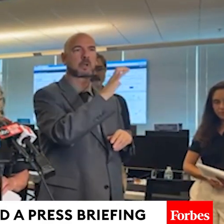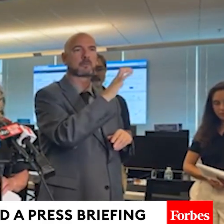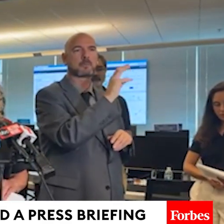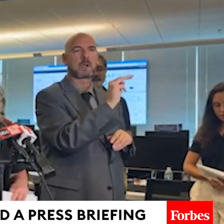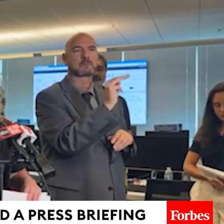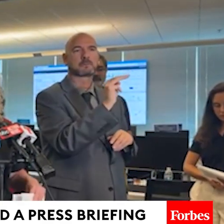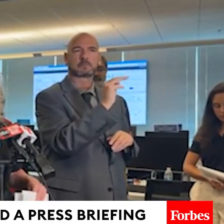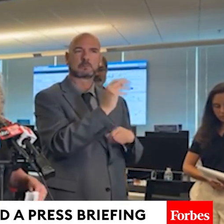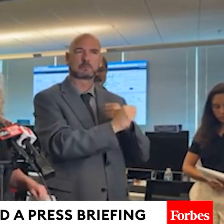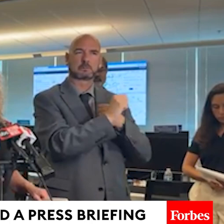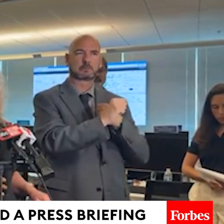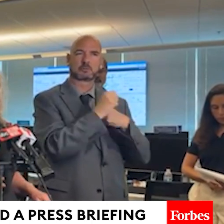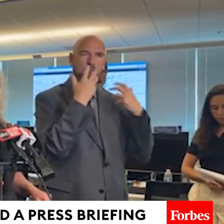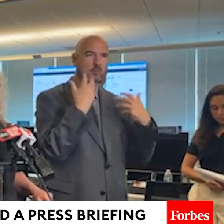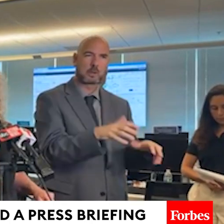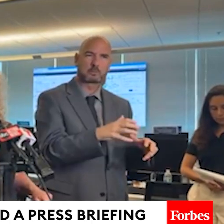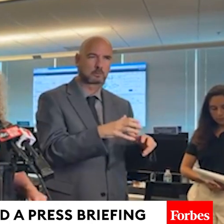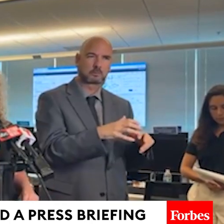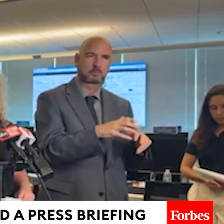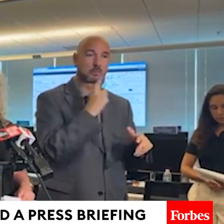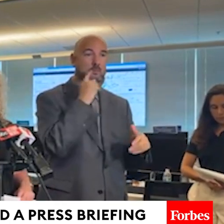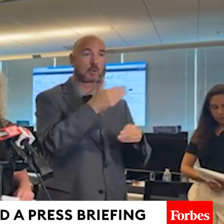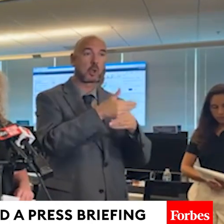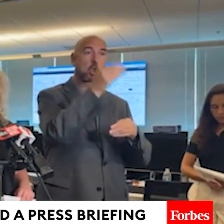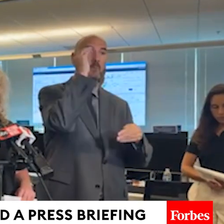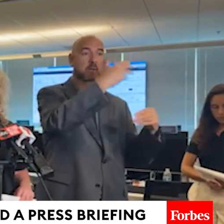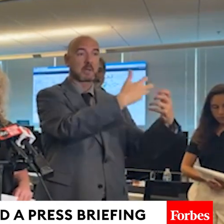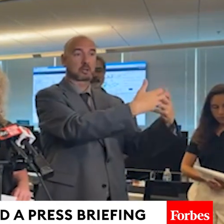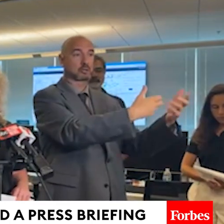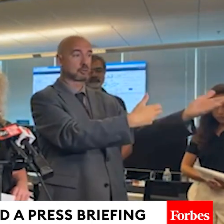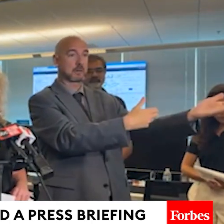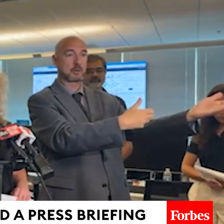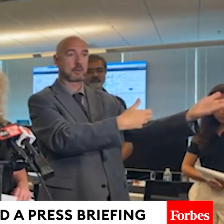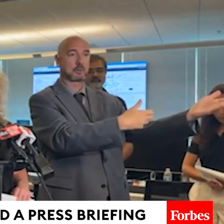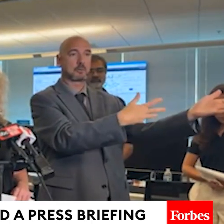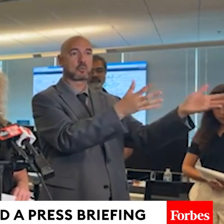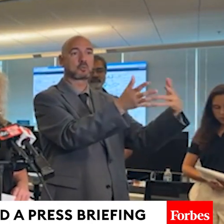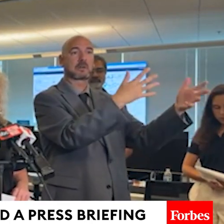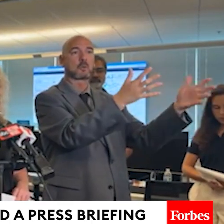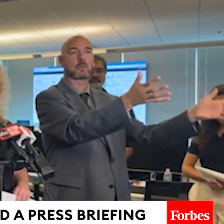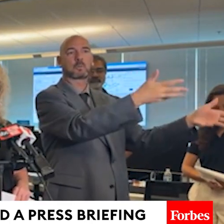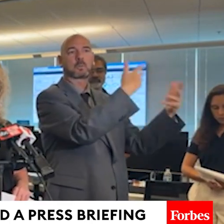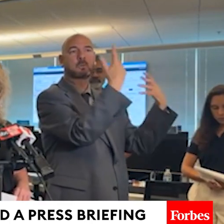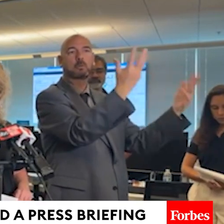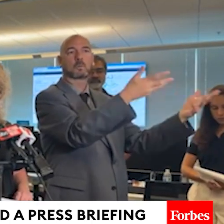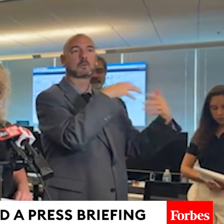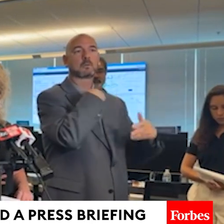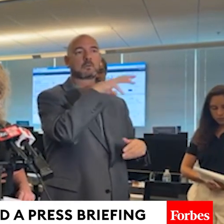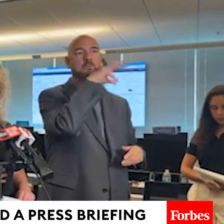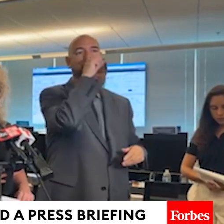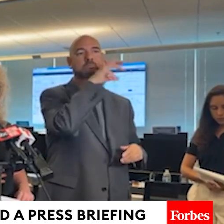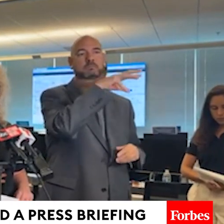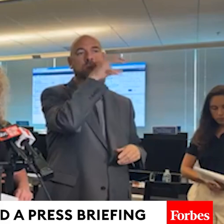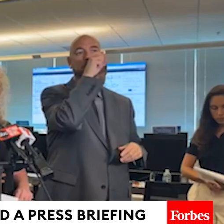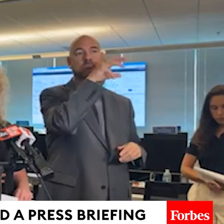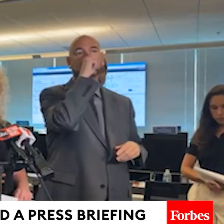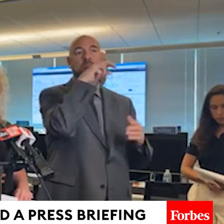generator right there, or your back porch, and the wind is blowing into your house, that's blowing carbon